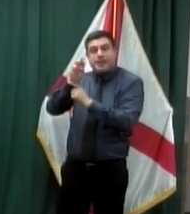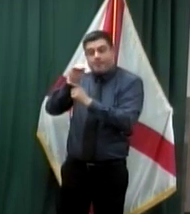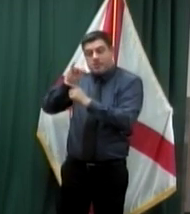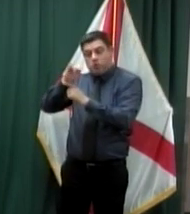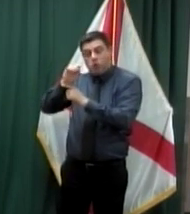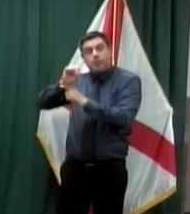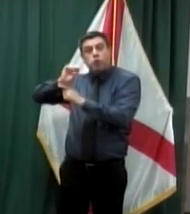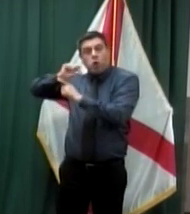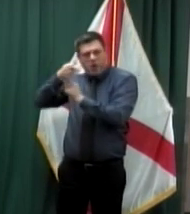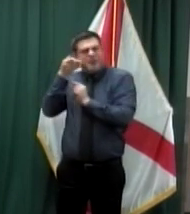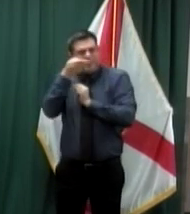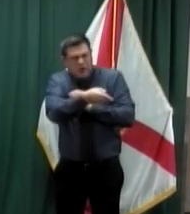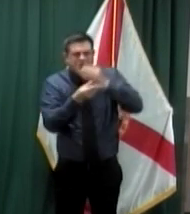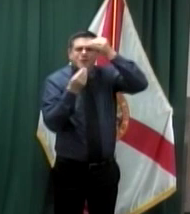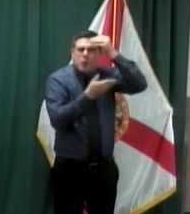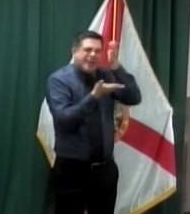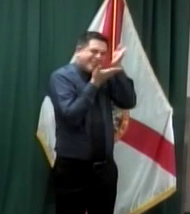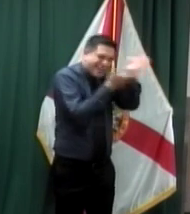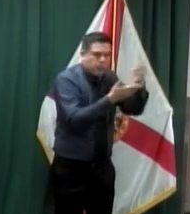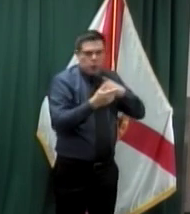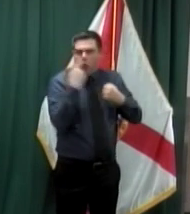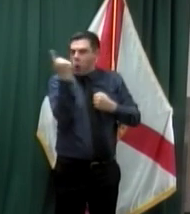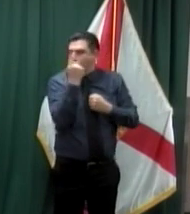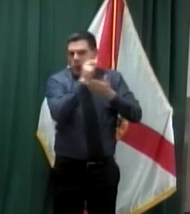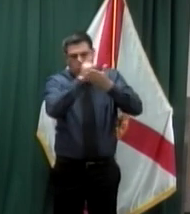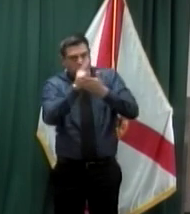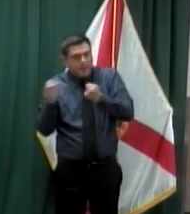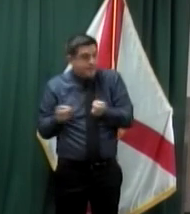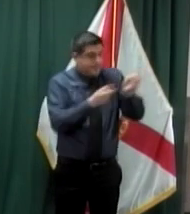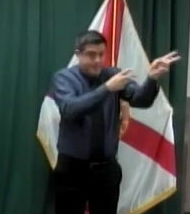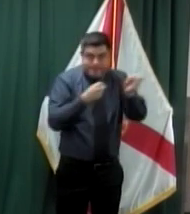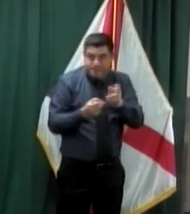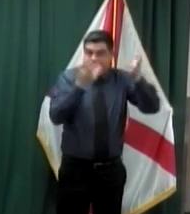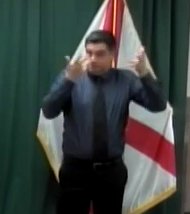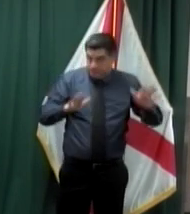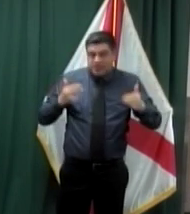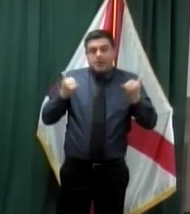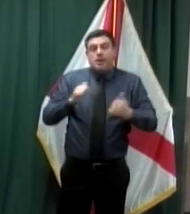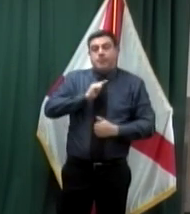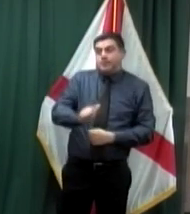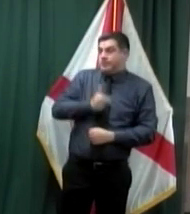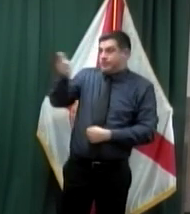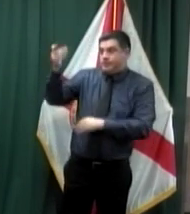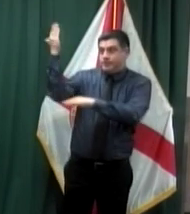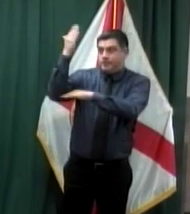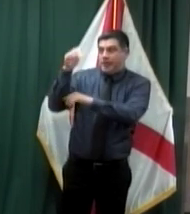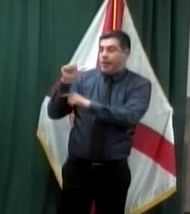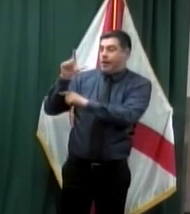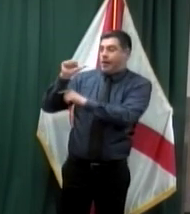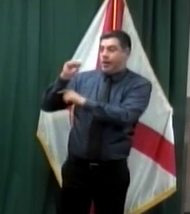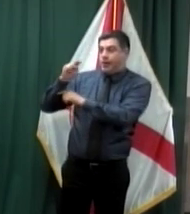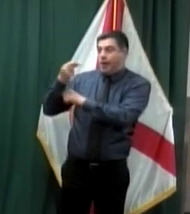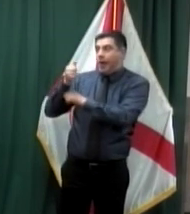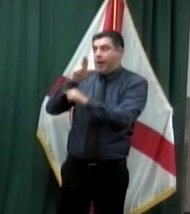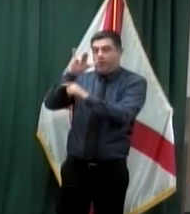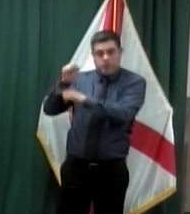to turn it over to Alan Harris, who's going to come up and talk to you about what's going on with the EOC. Thanks again.